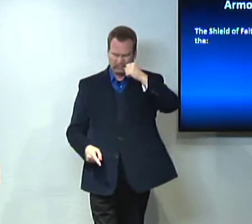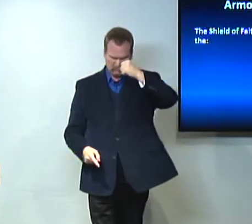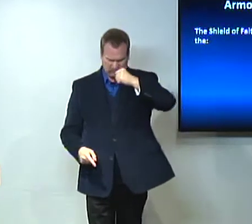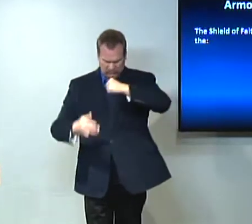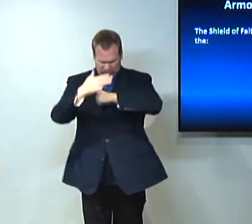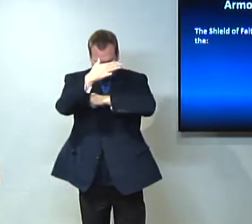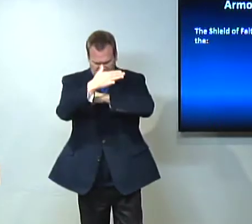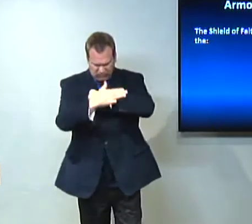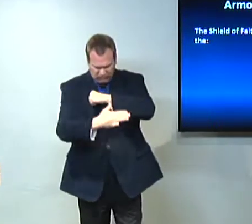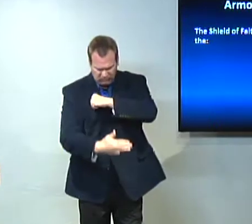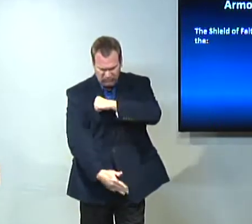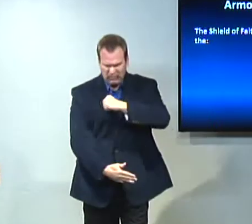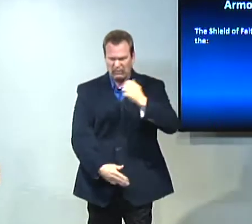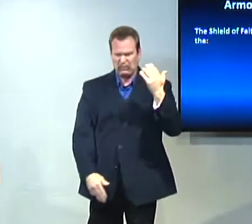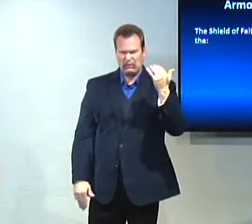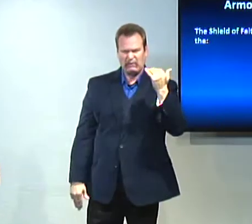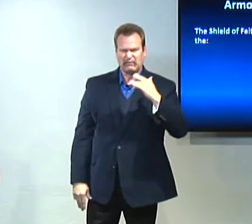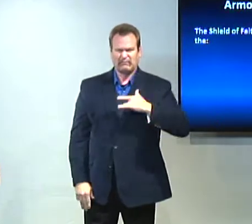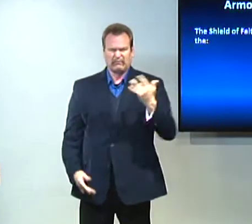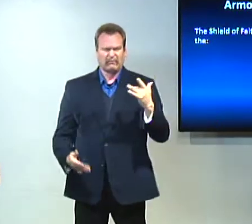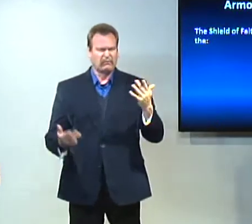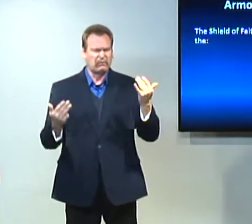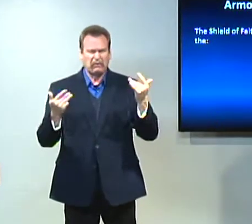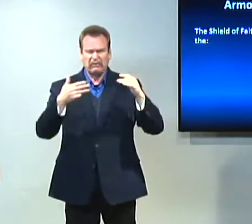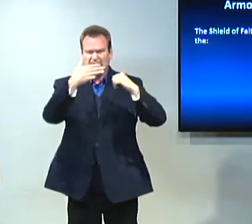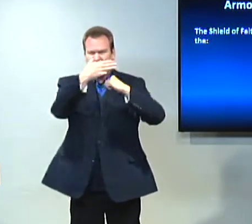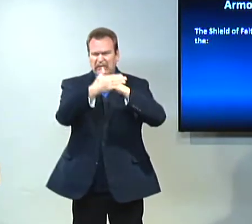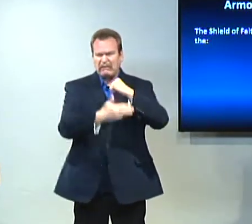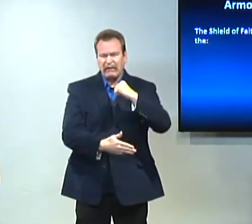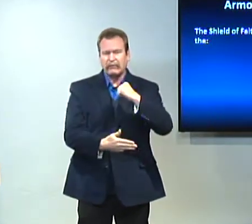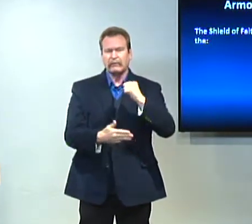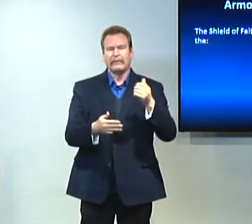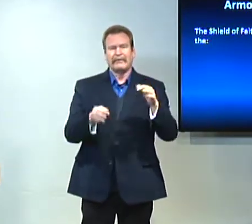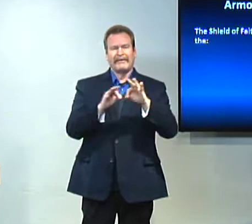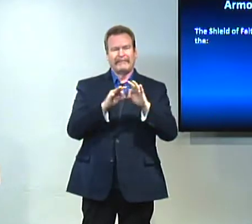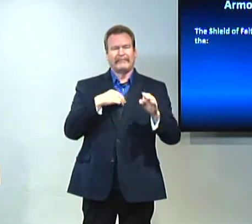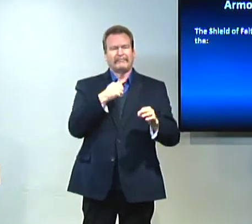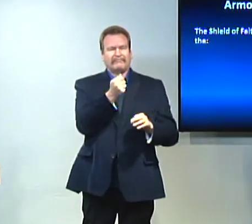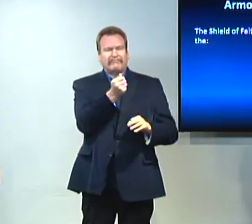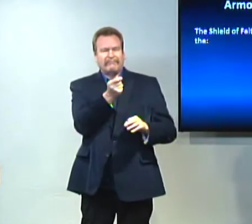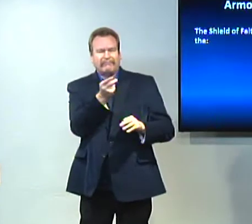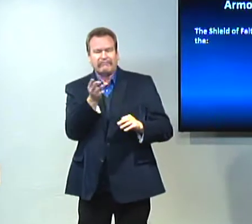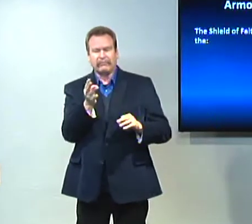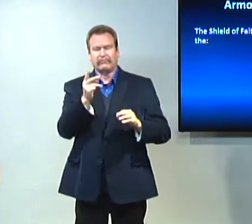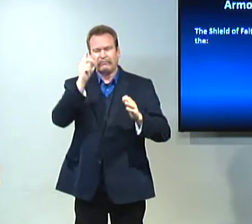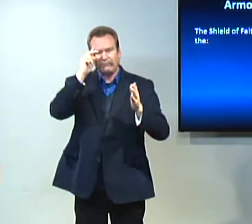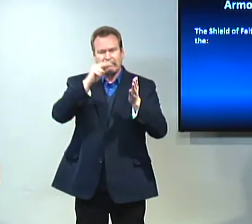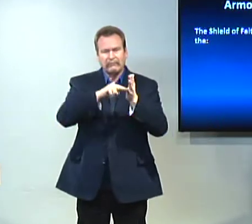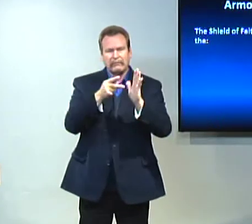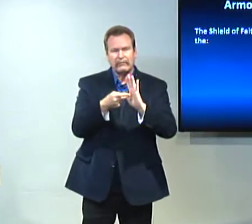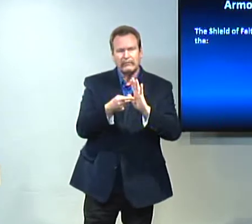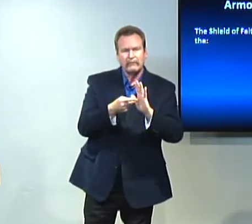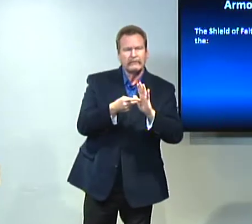So first, in focusing on the armor of God, the shield of faith, there's some questions that one should